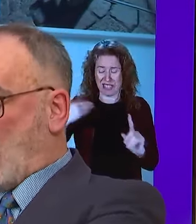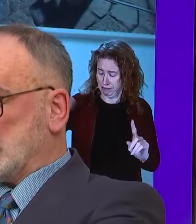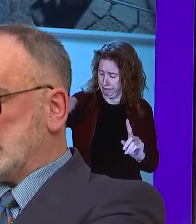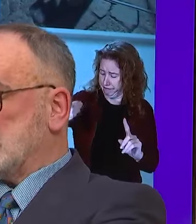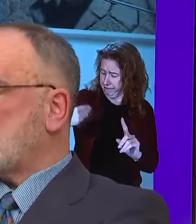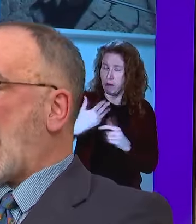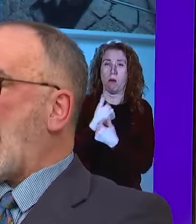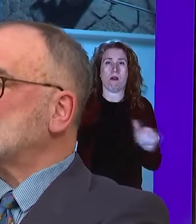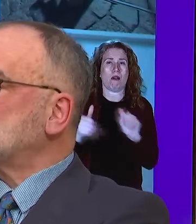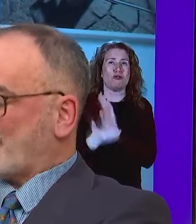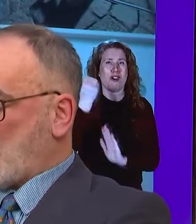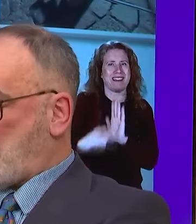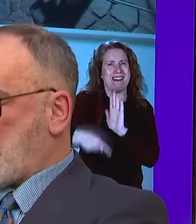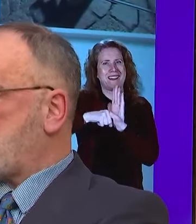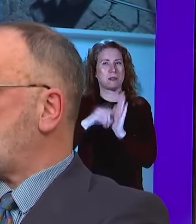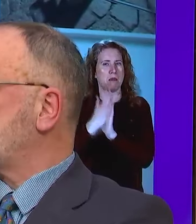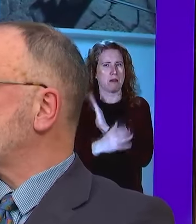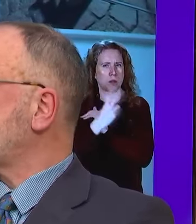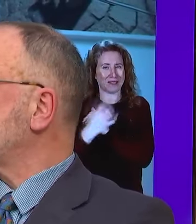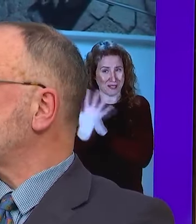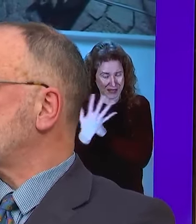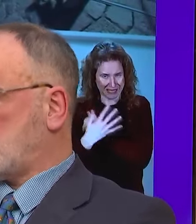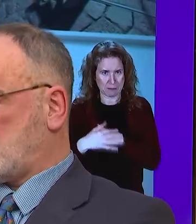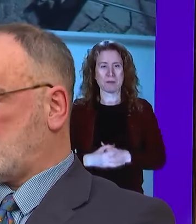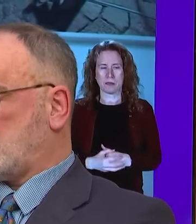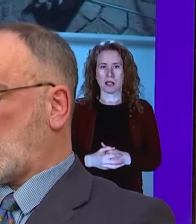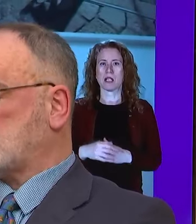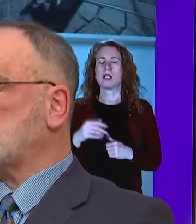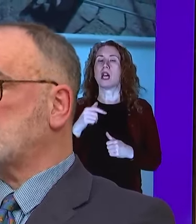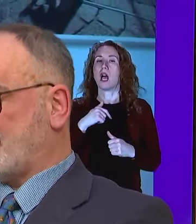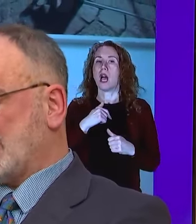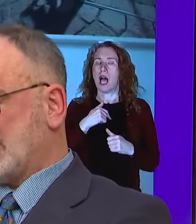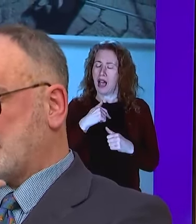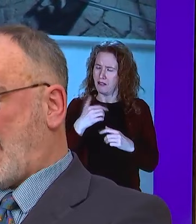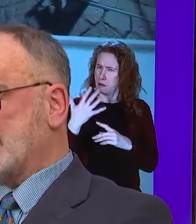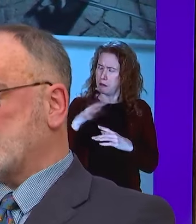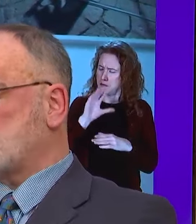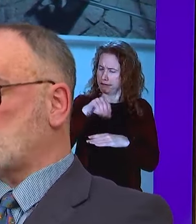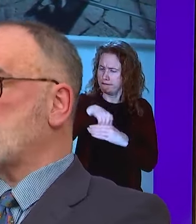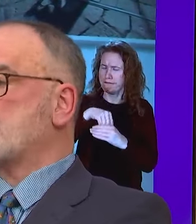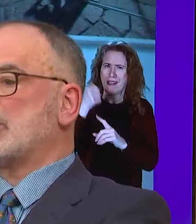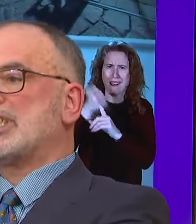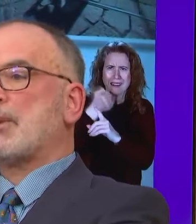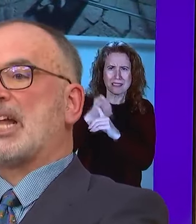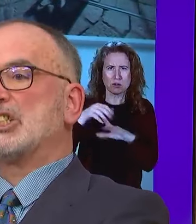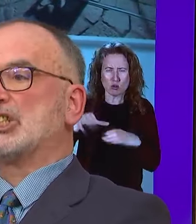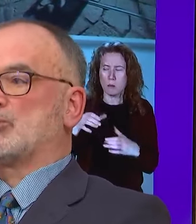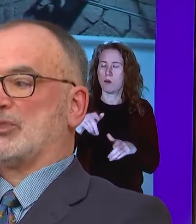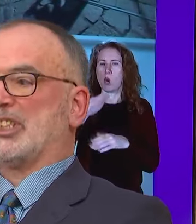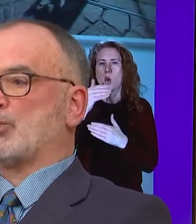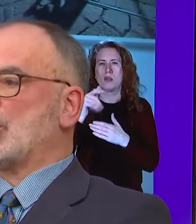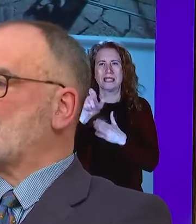point. So, and then I've been founding the active groups for the disabled